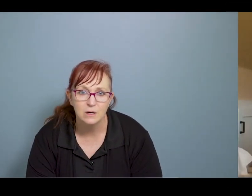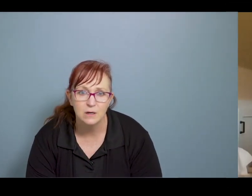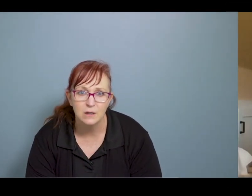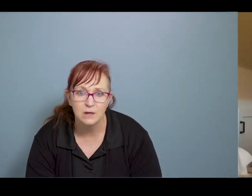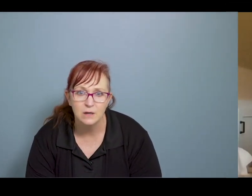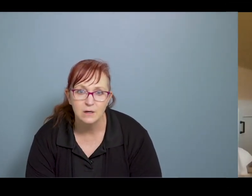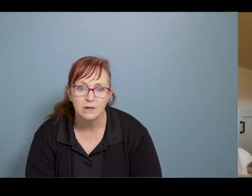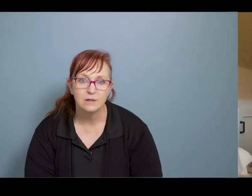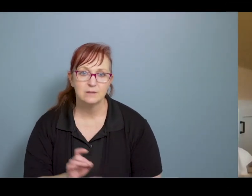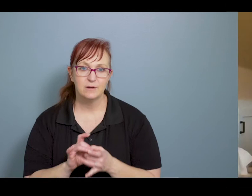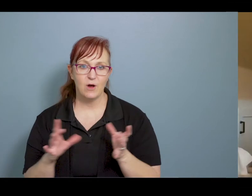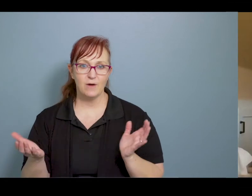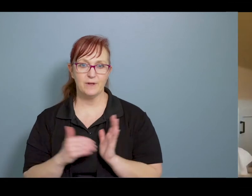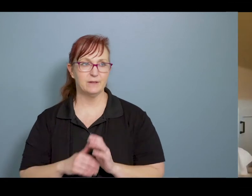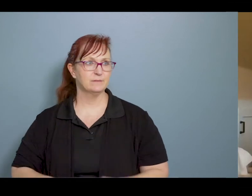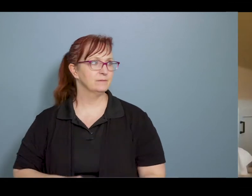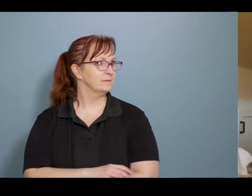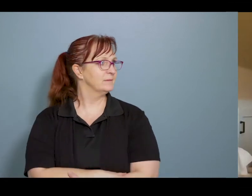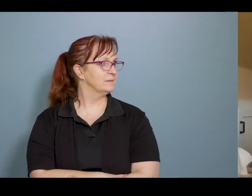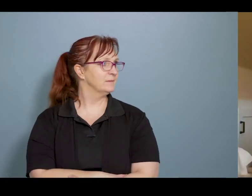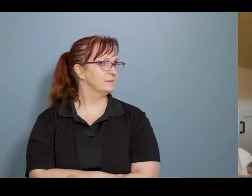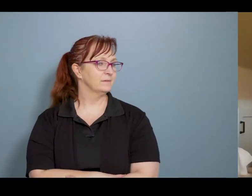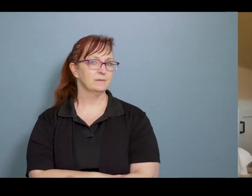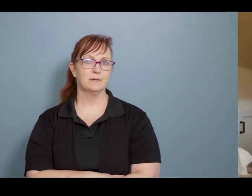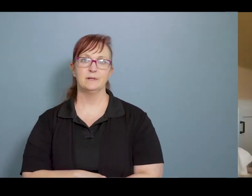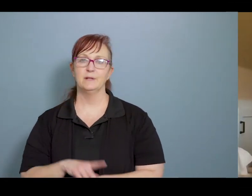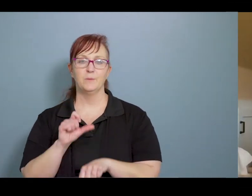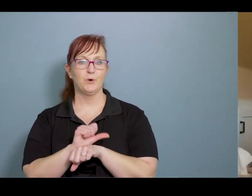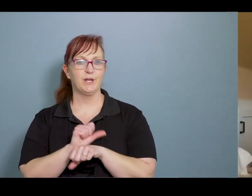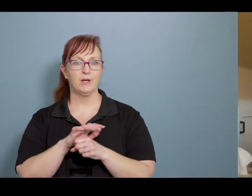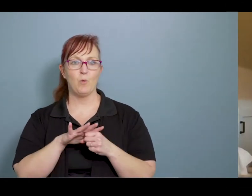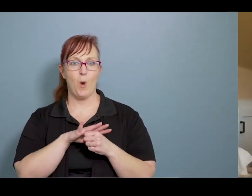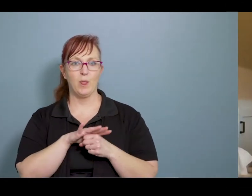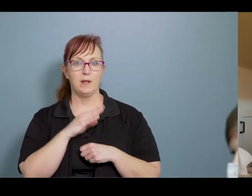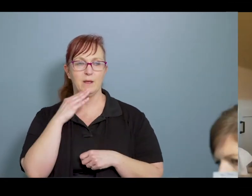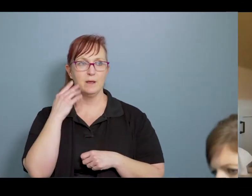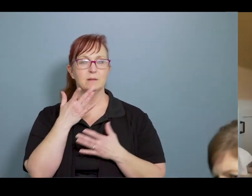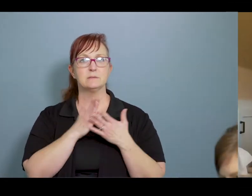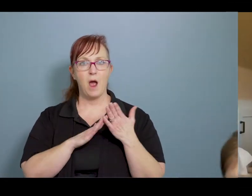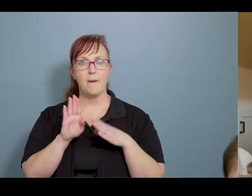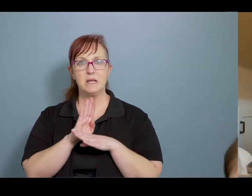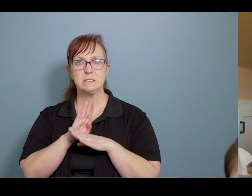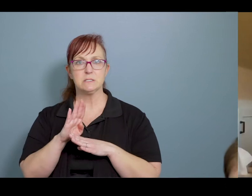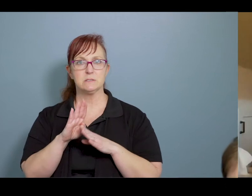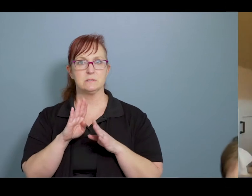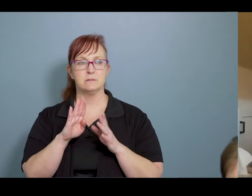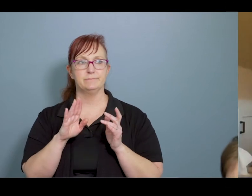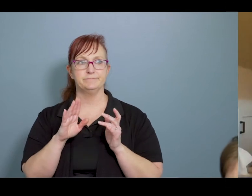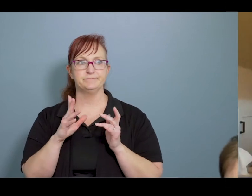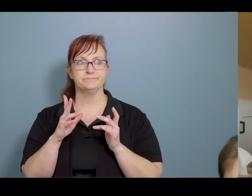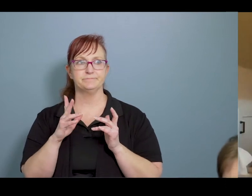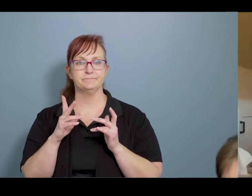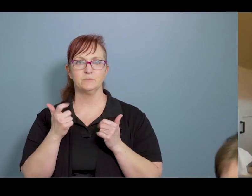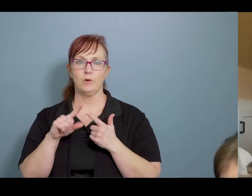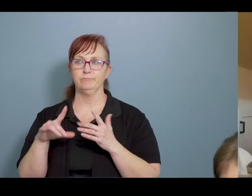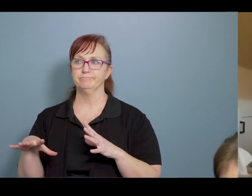new norm? Are we going to continue to work remotely? We're all hearing about some businesses that are shifting gears and